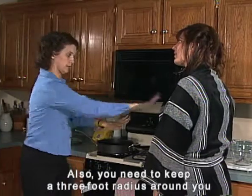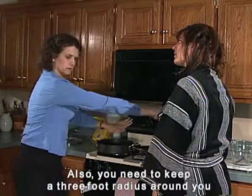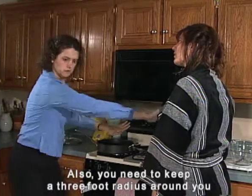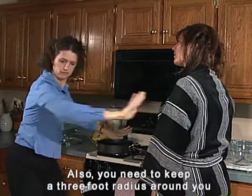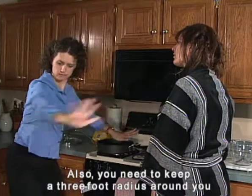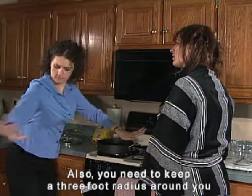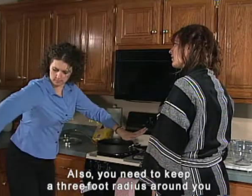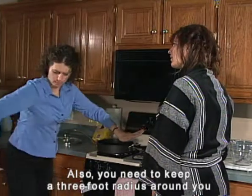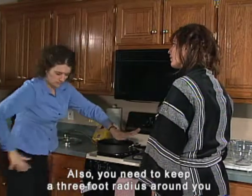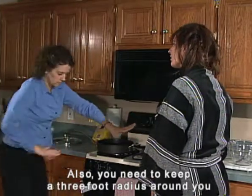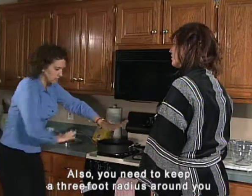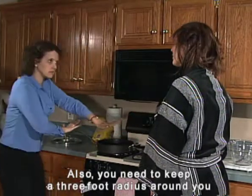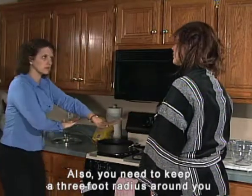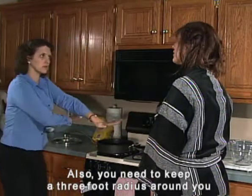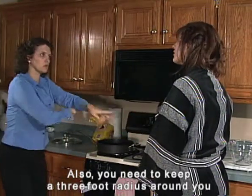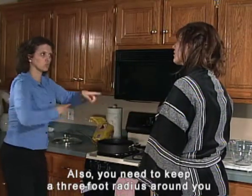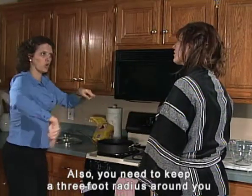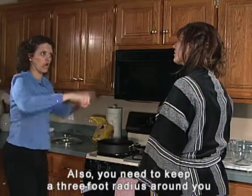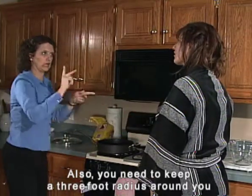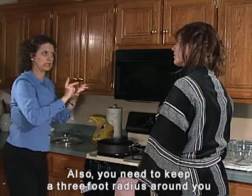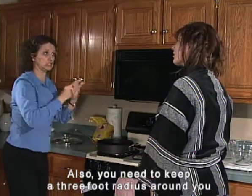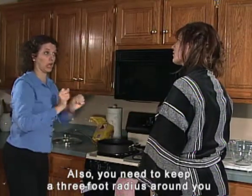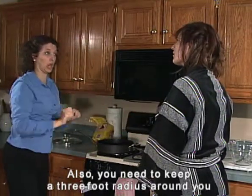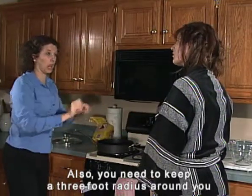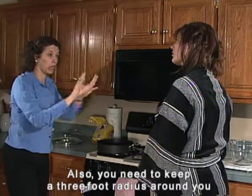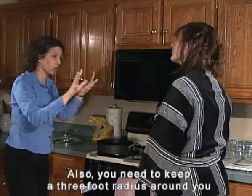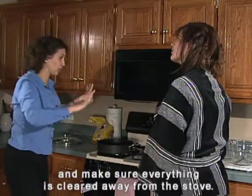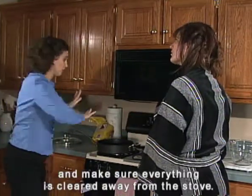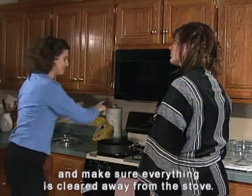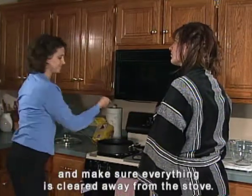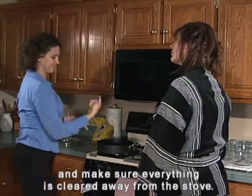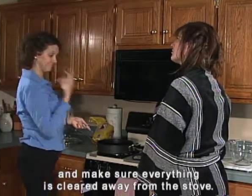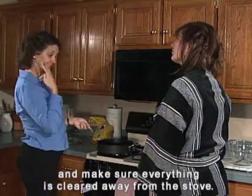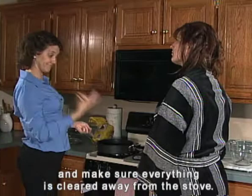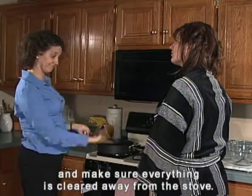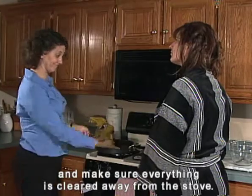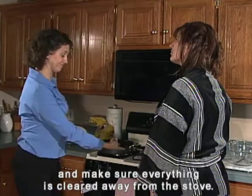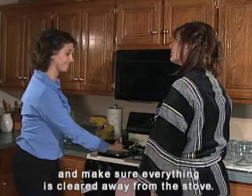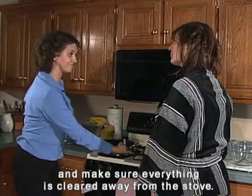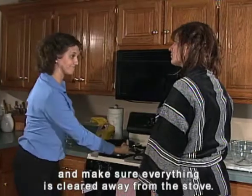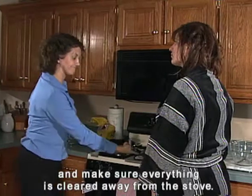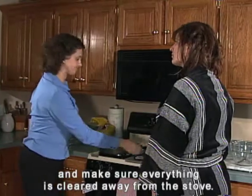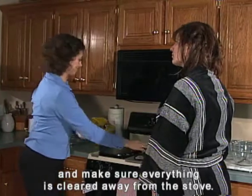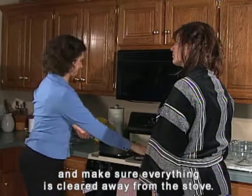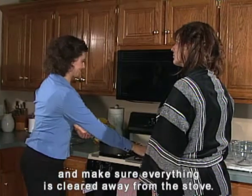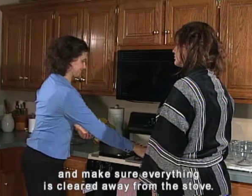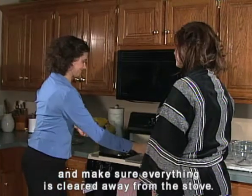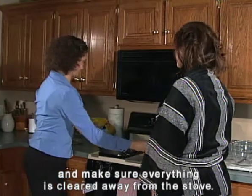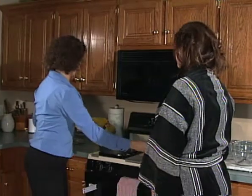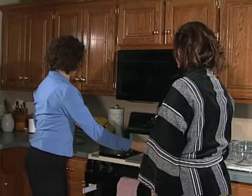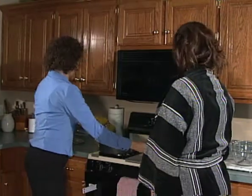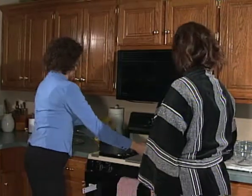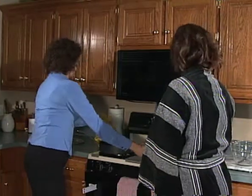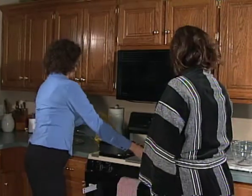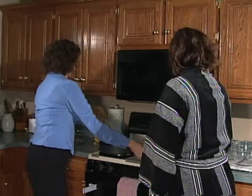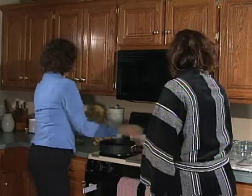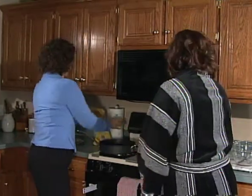keep a 3-foot radius around you and make sure everything is cleared away from the stove.